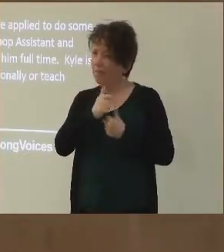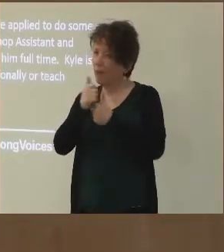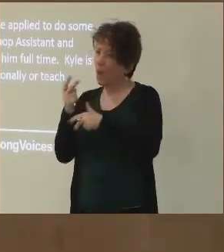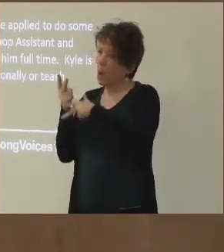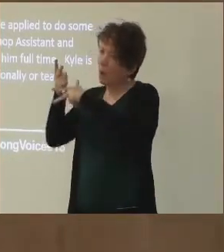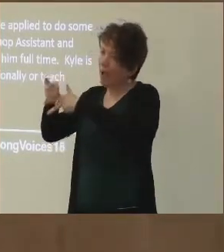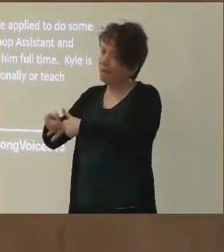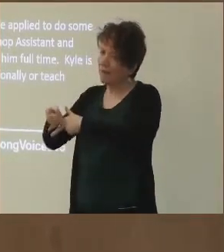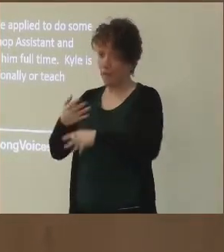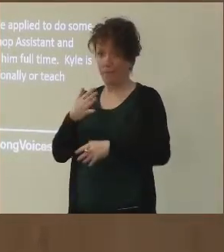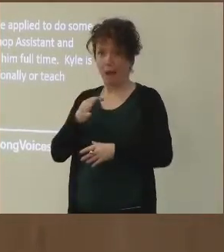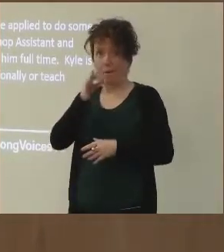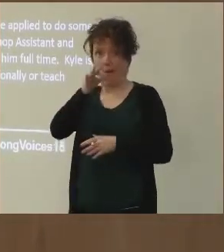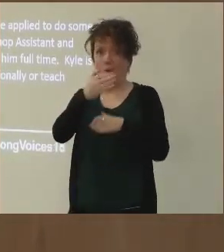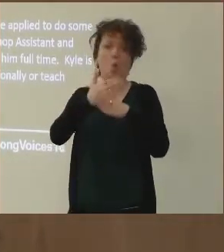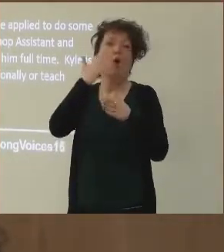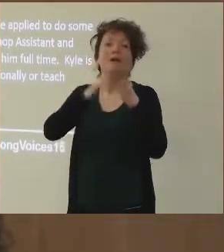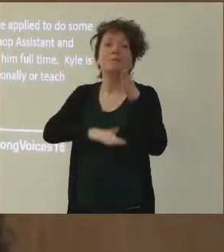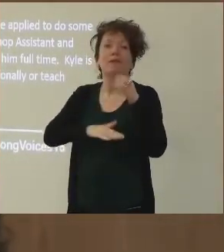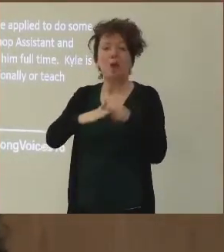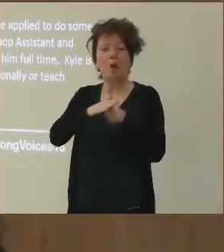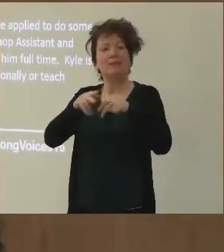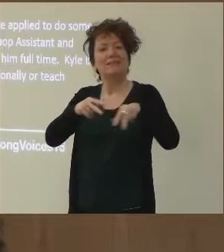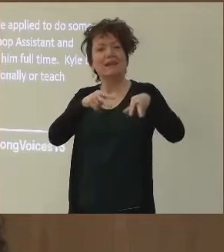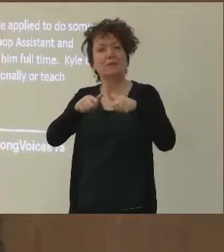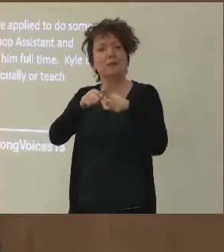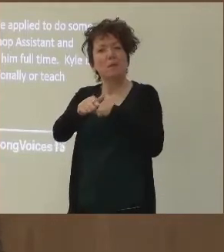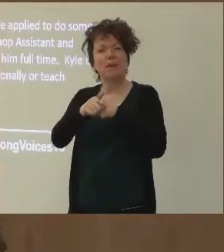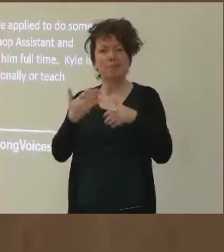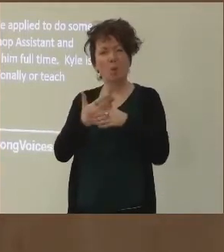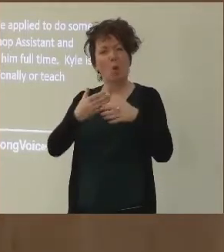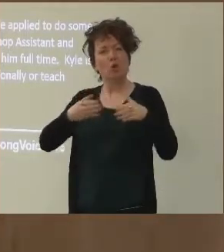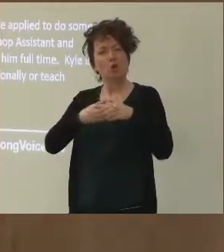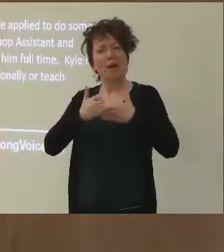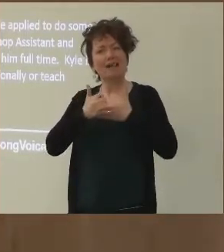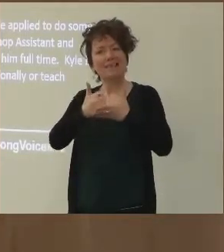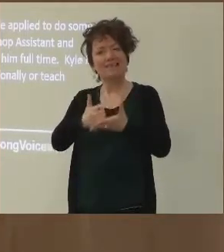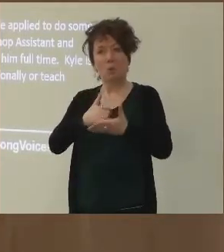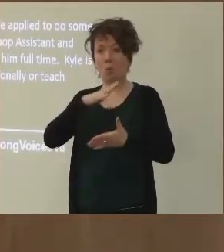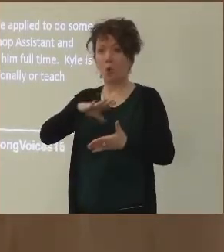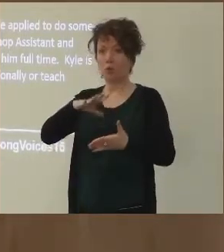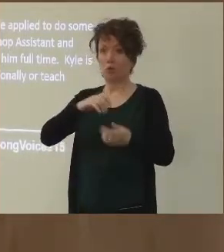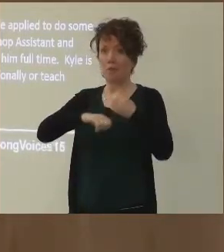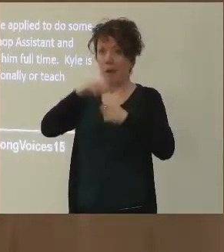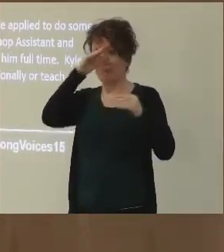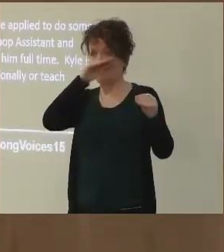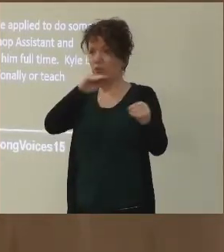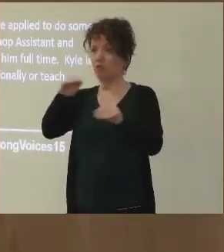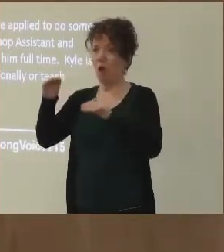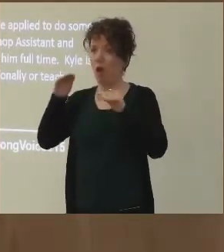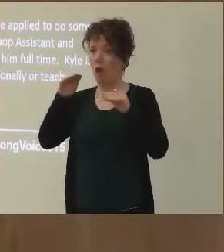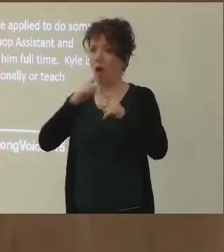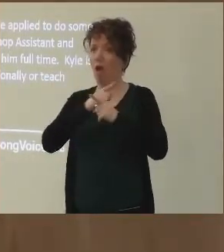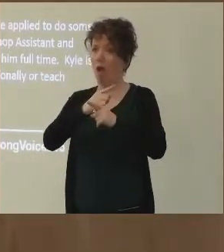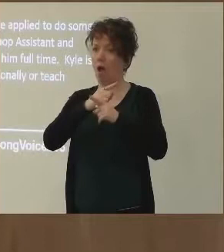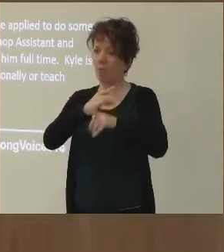just applied to do some work experience with a local dance company as a workshop assistant and wants to teach professionally.